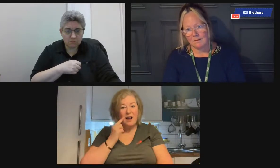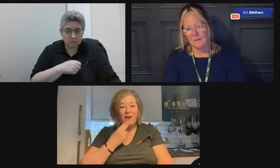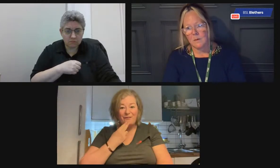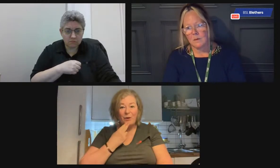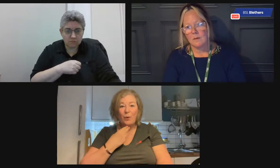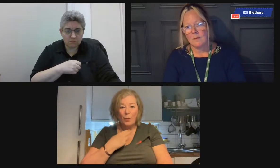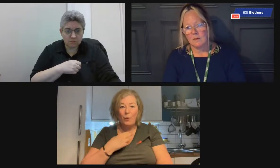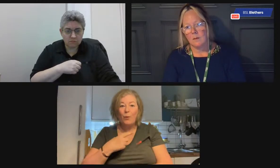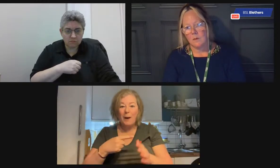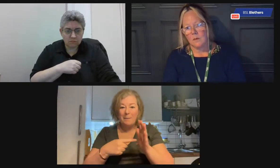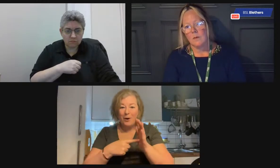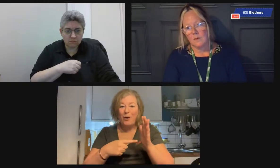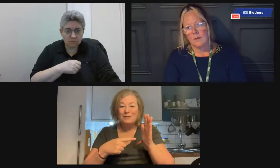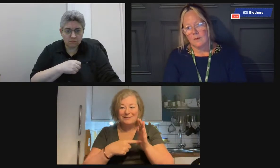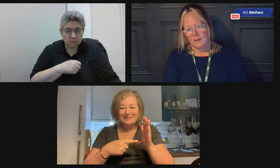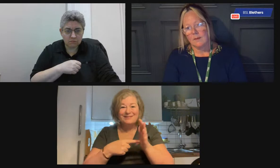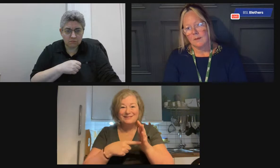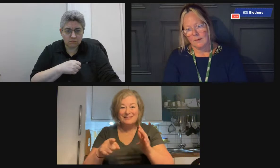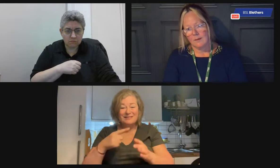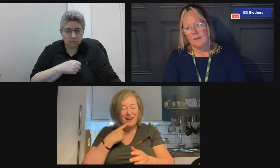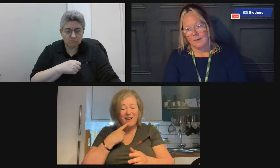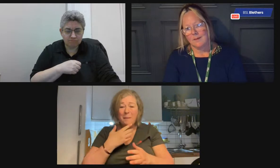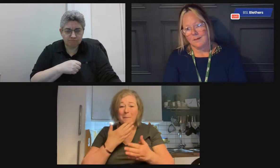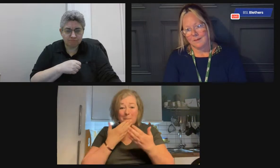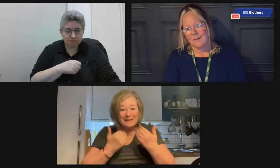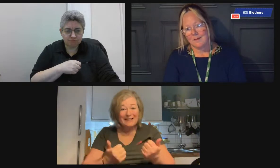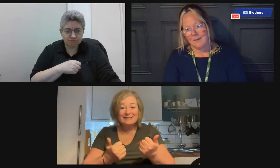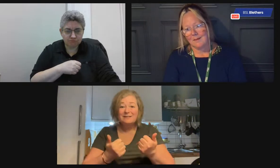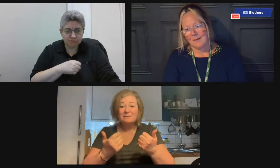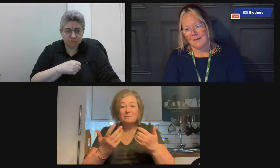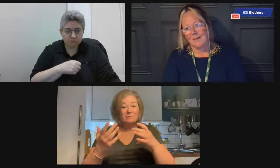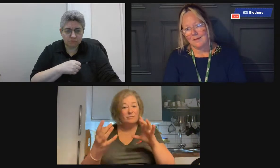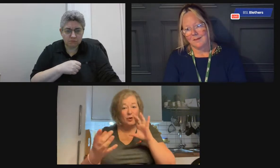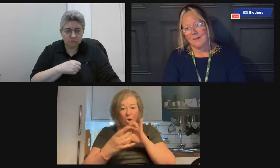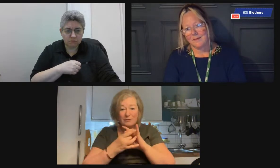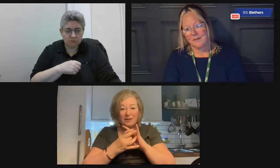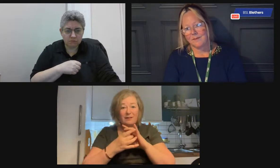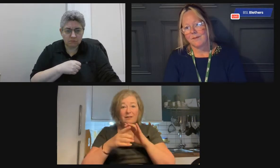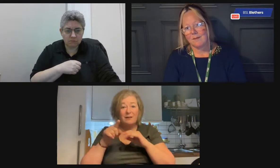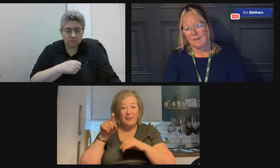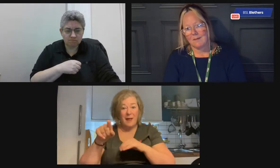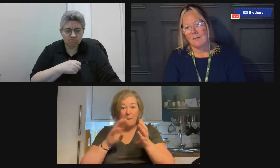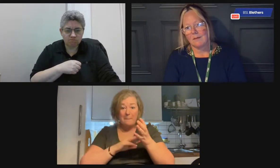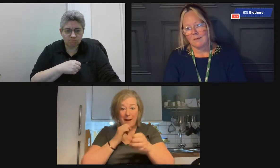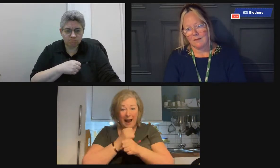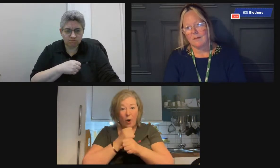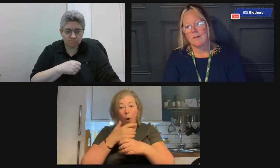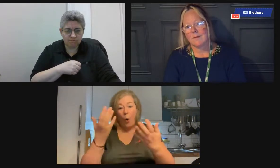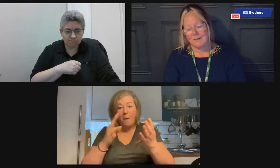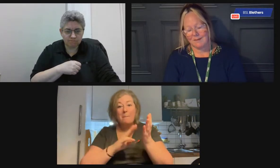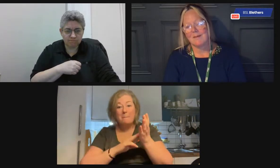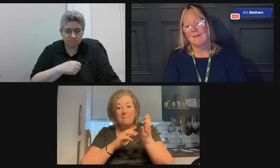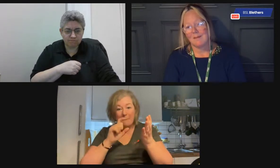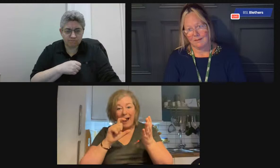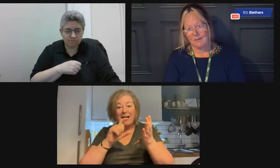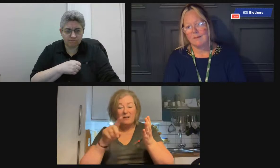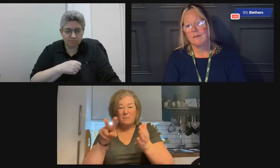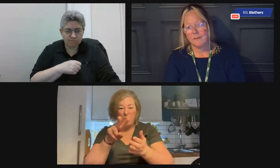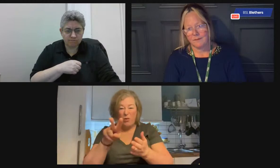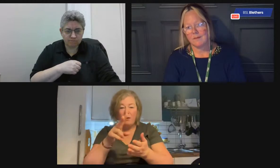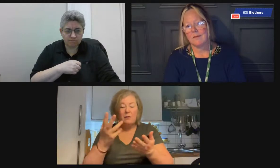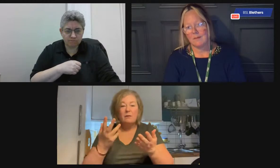centre does, and the boss there, she was really lovely, and she was just. I remember